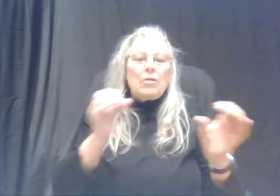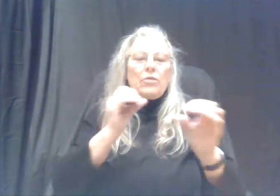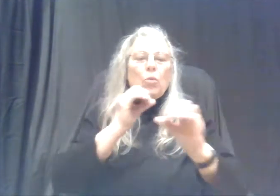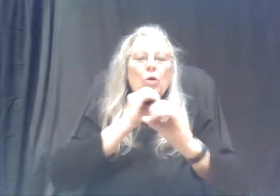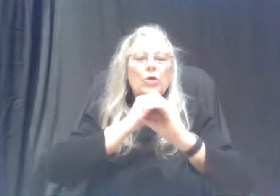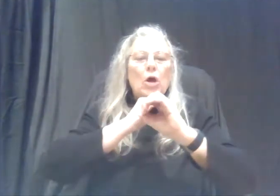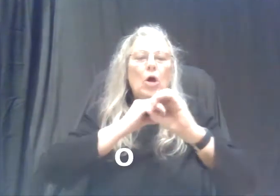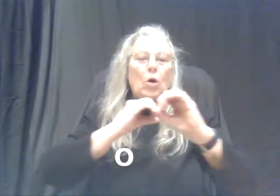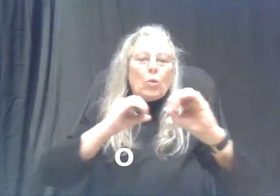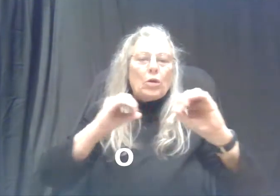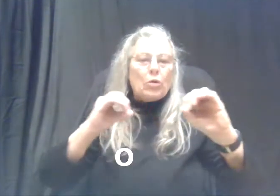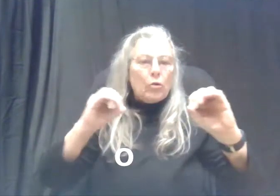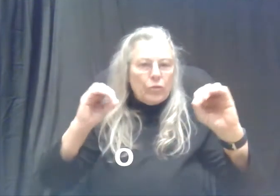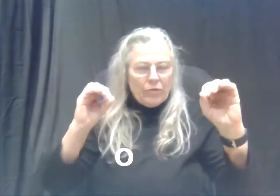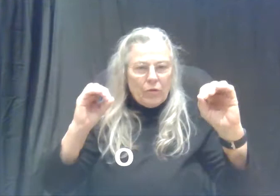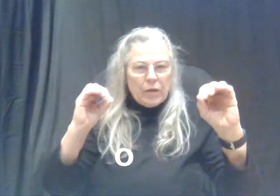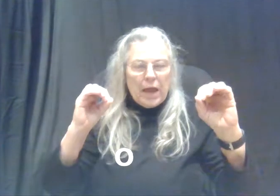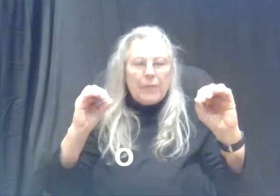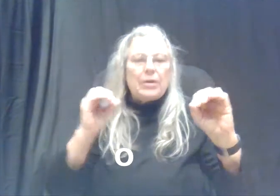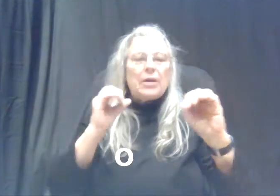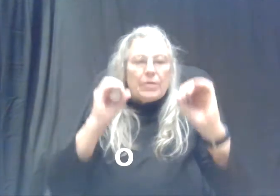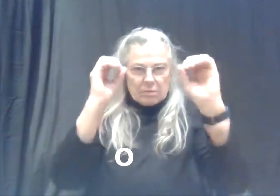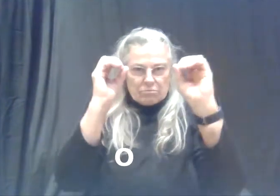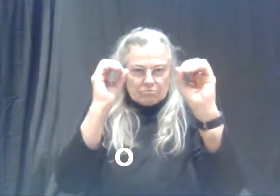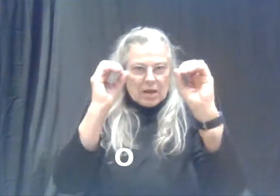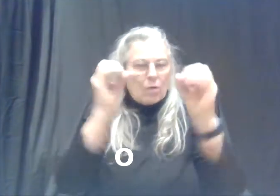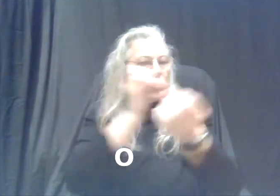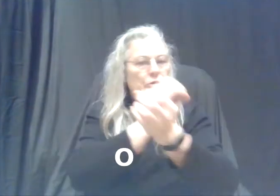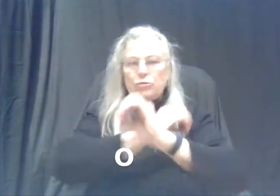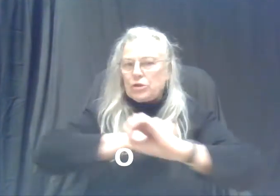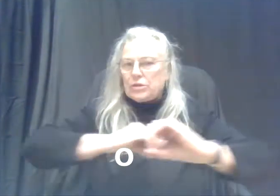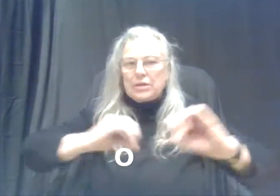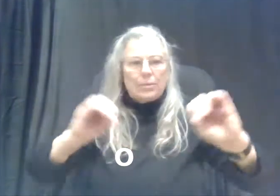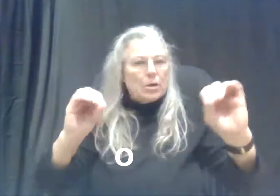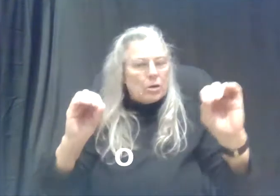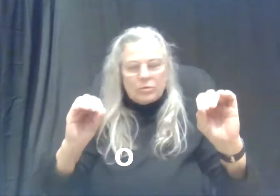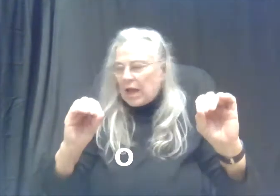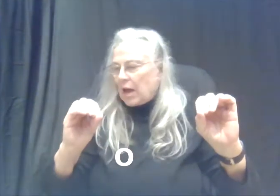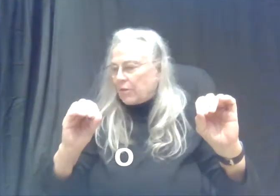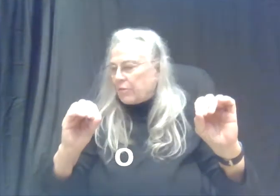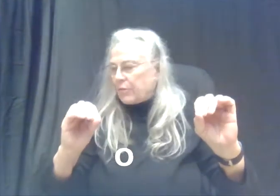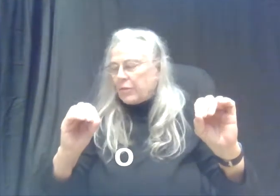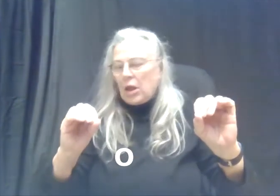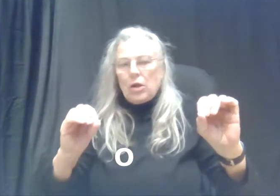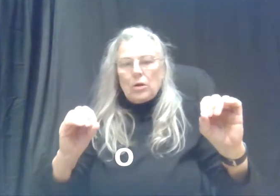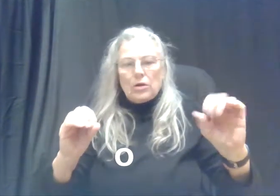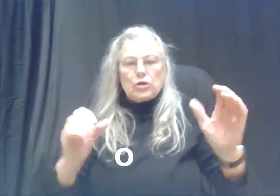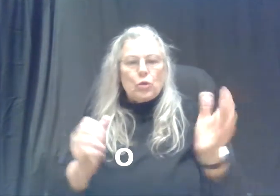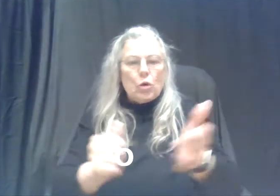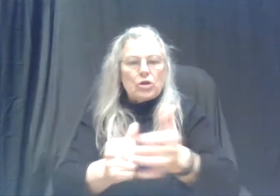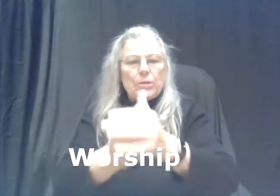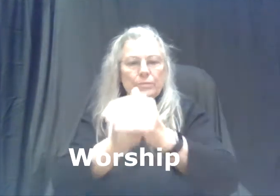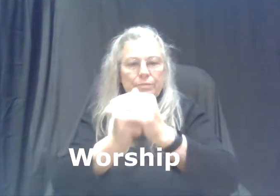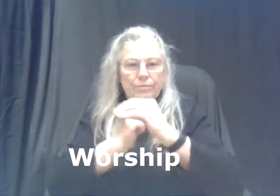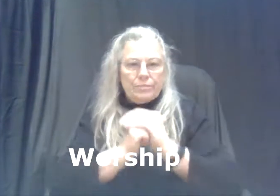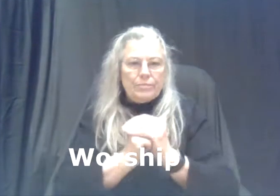word O, we'll go through the vocabulary. I always do just double O's out. To worship,